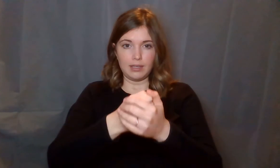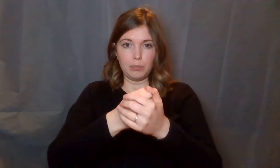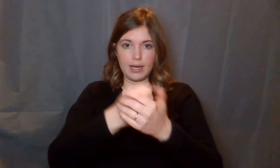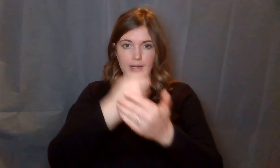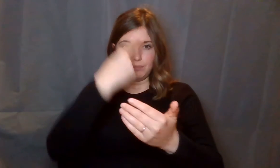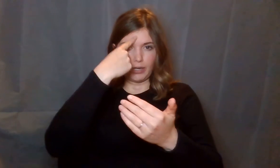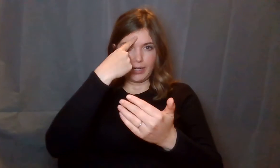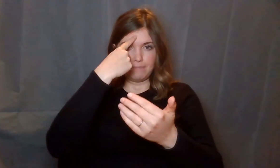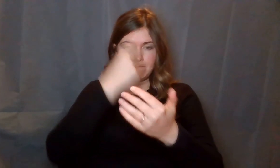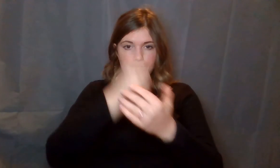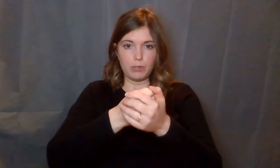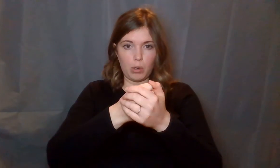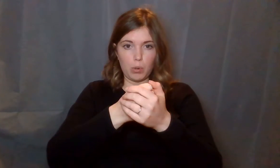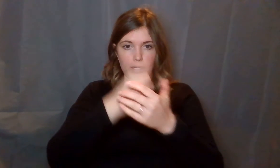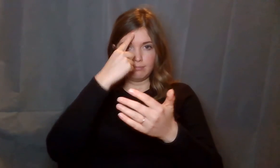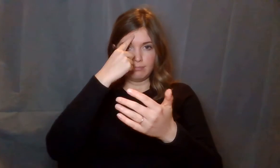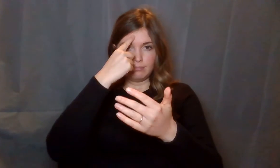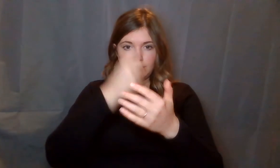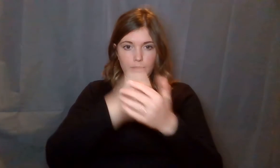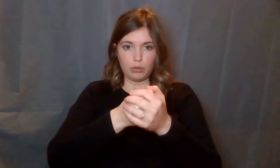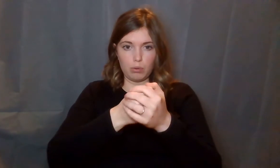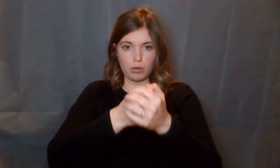in the brain, right? Stroke. Stroke.